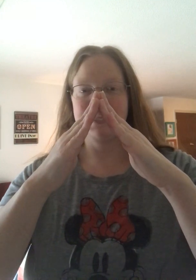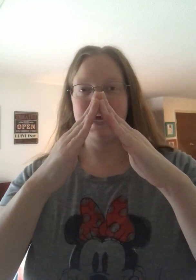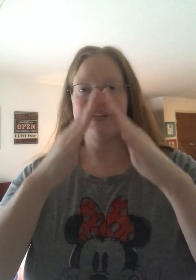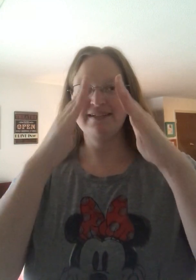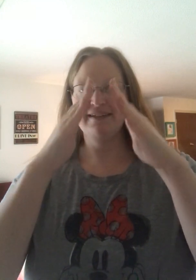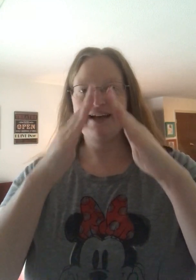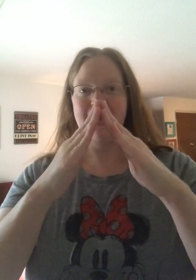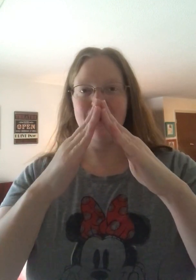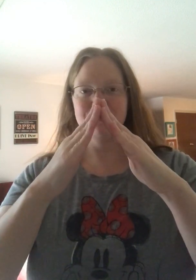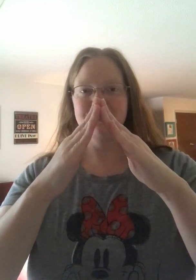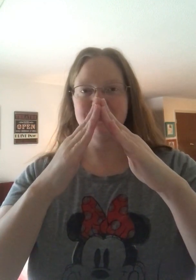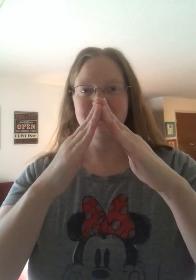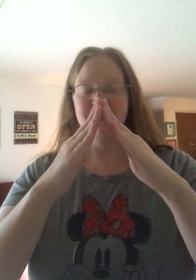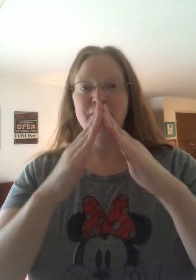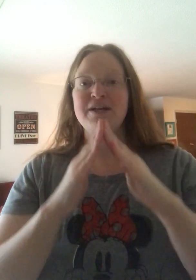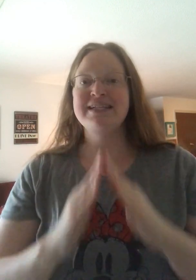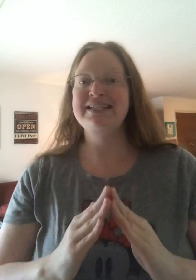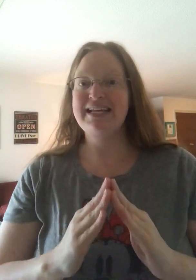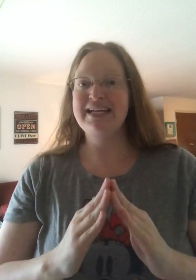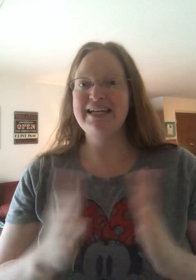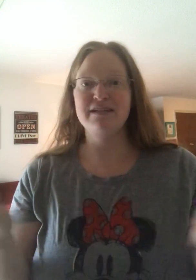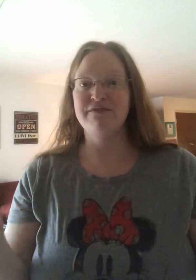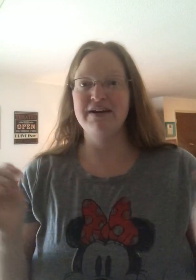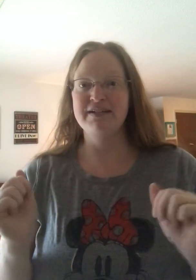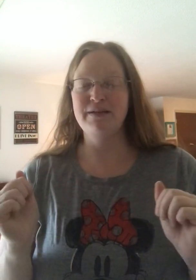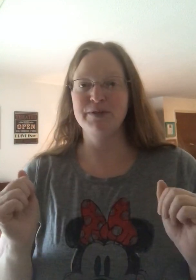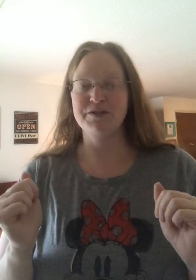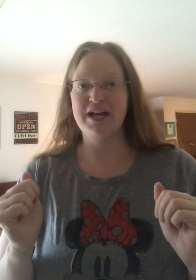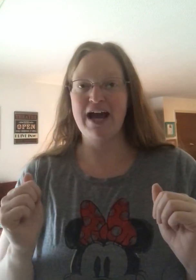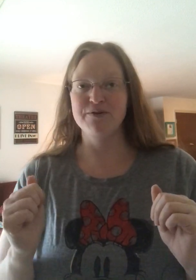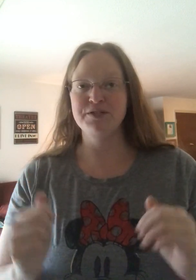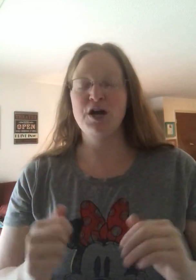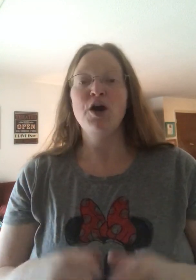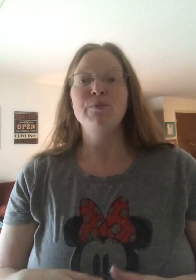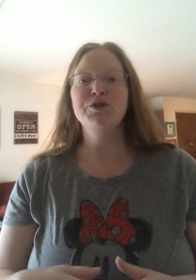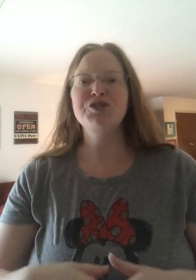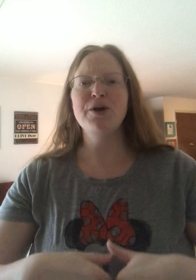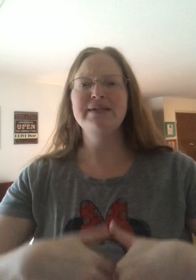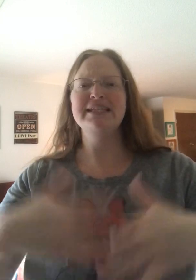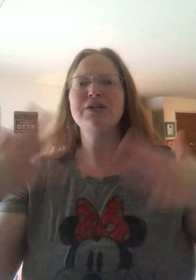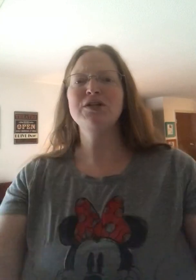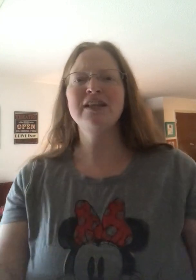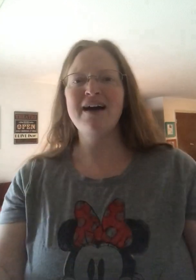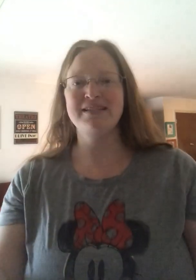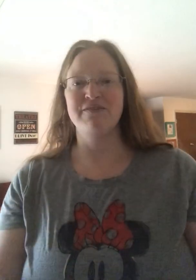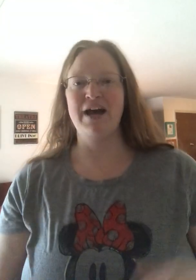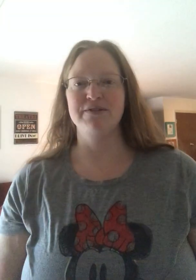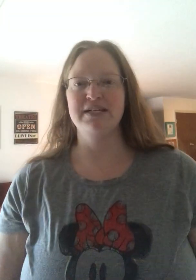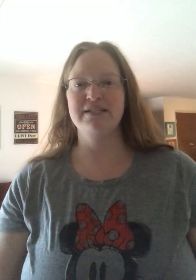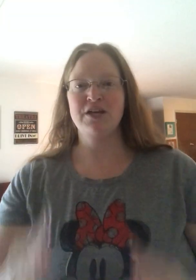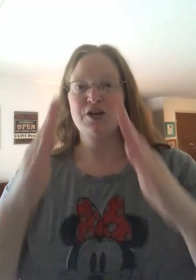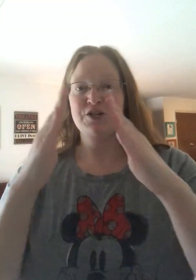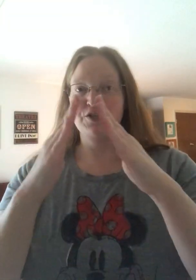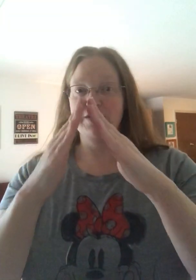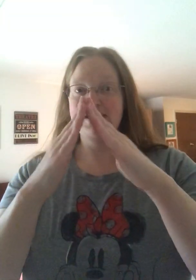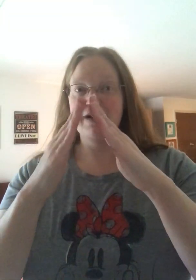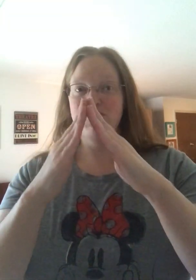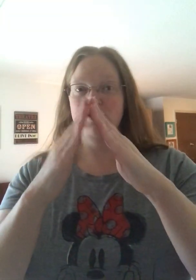that. House. City is very similar to house, but you're showing that there are lots of houses. So you're, instead of just doing the